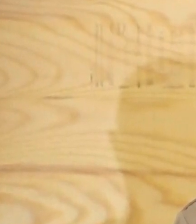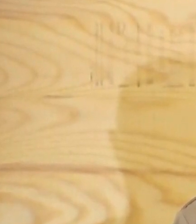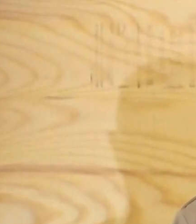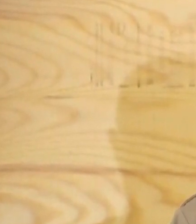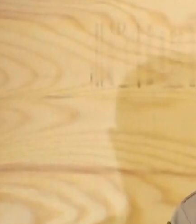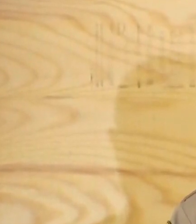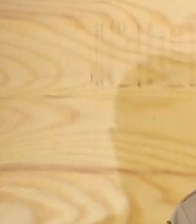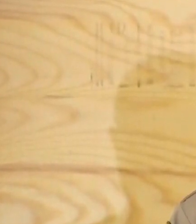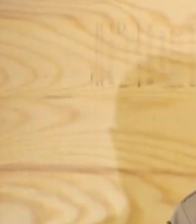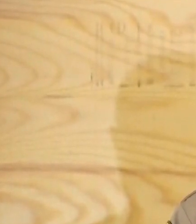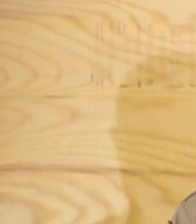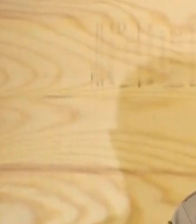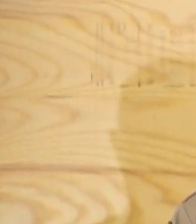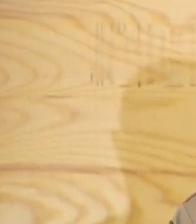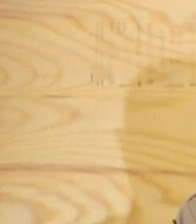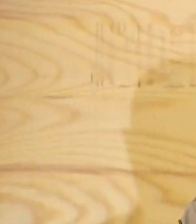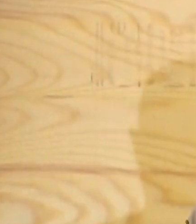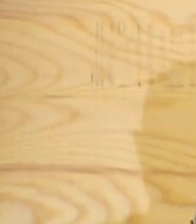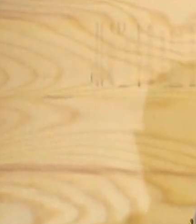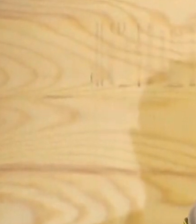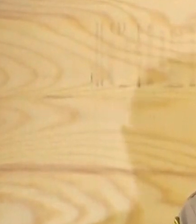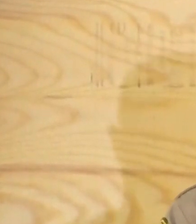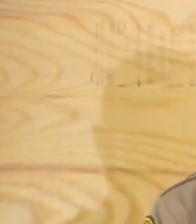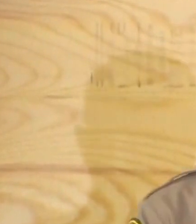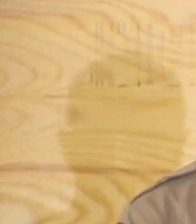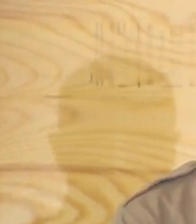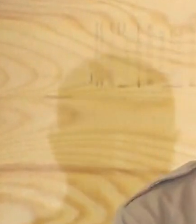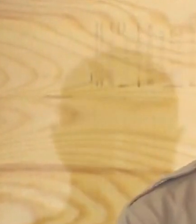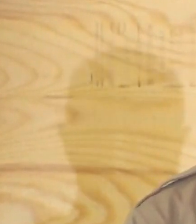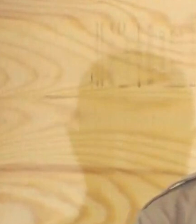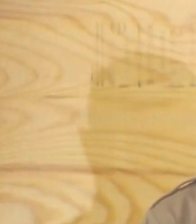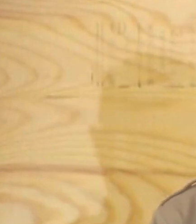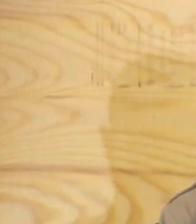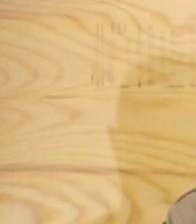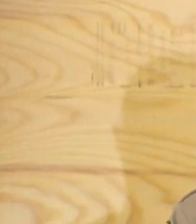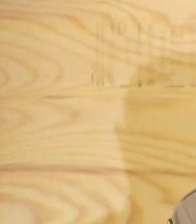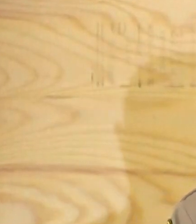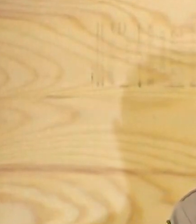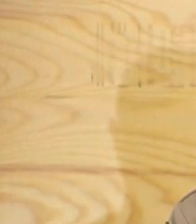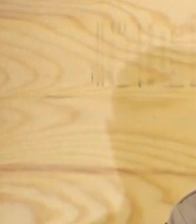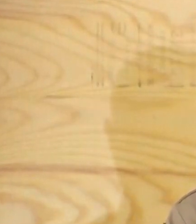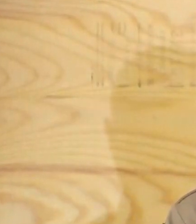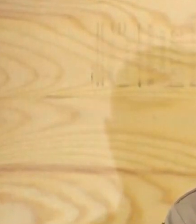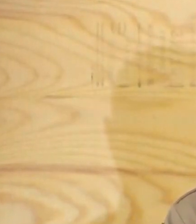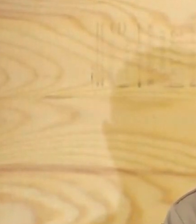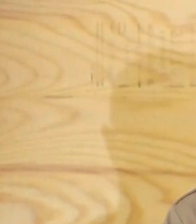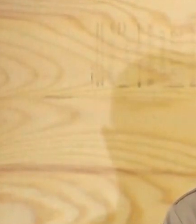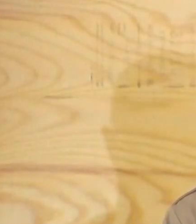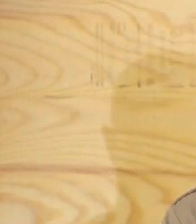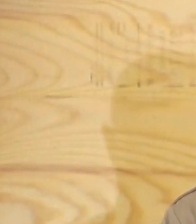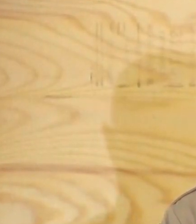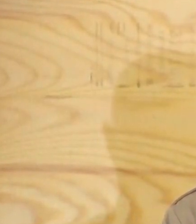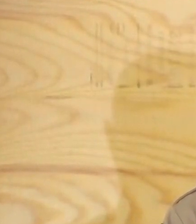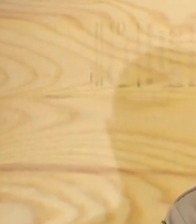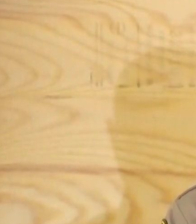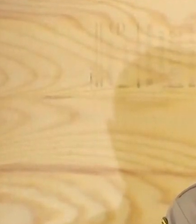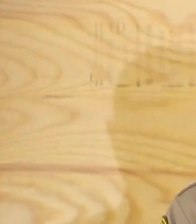FIRE. Our job is to get the public out of harm's way. We want you to leave when you've been ordered to